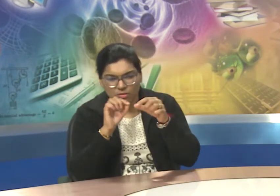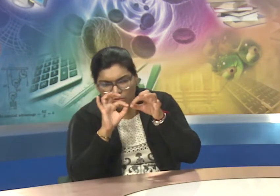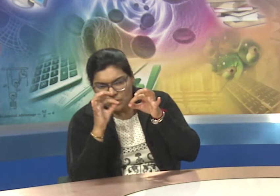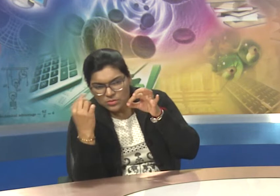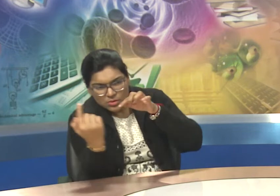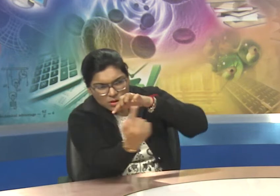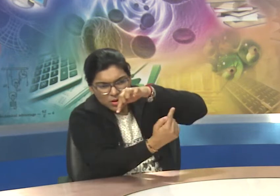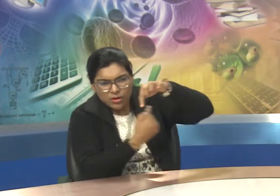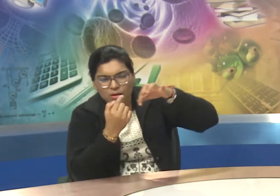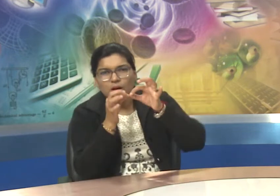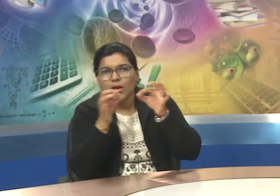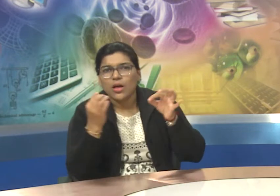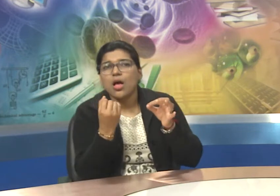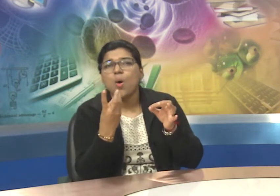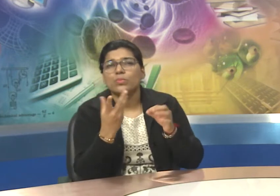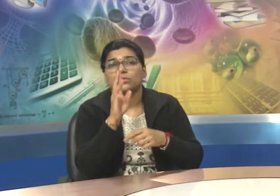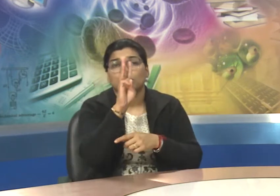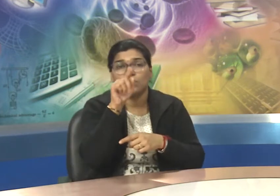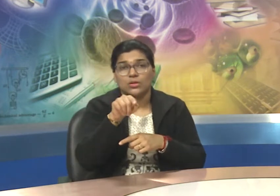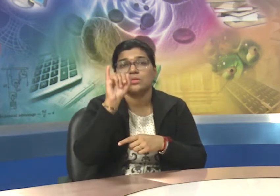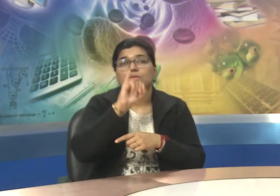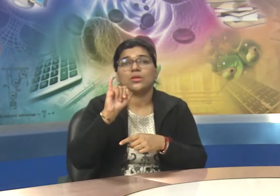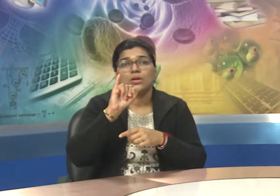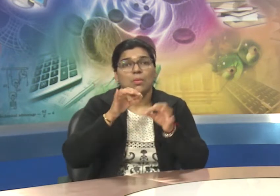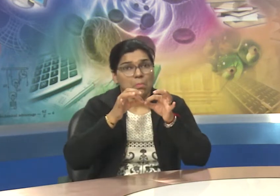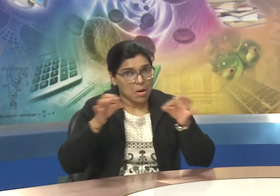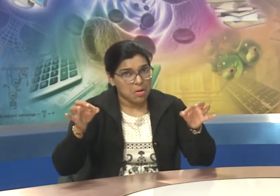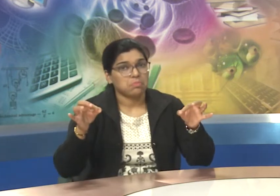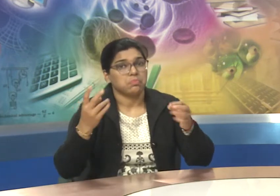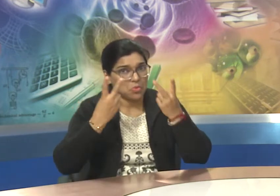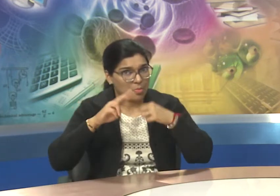and the crown of the root